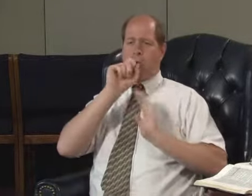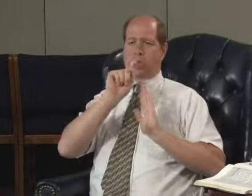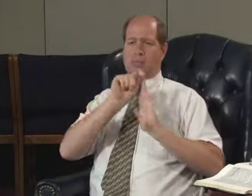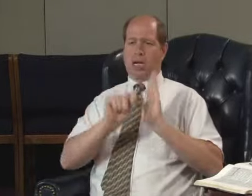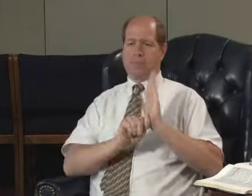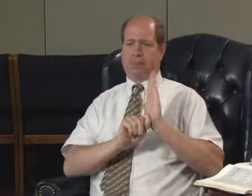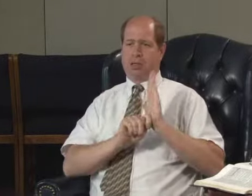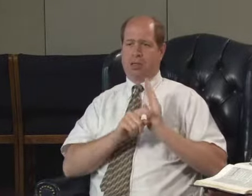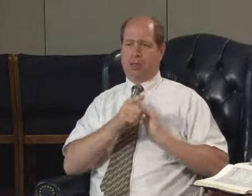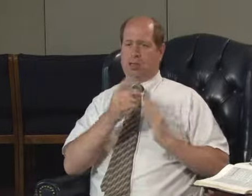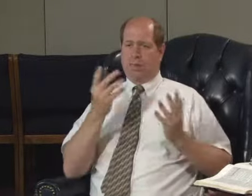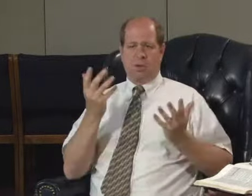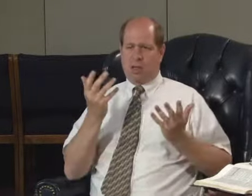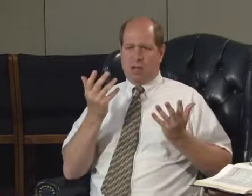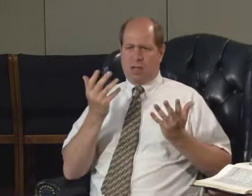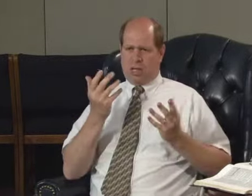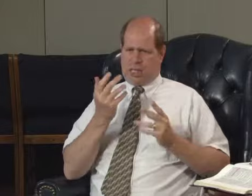David in the Old Testament,